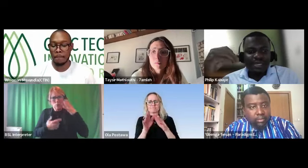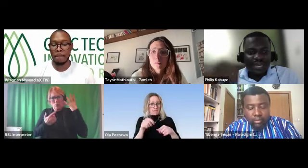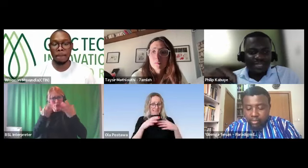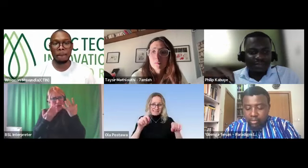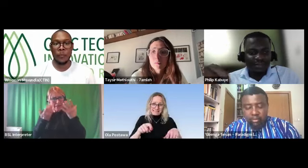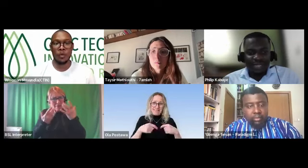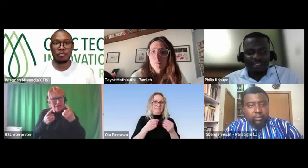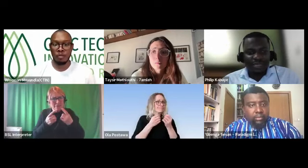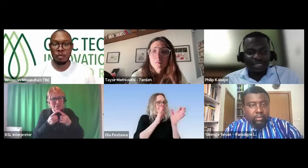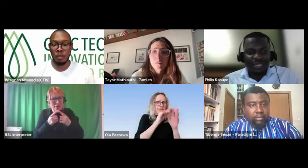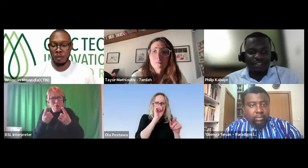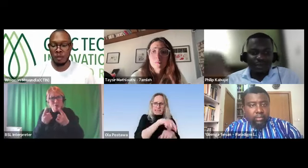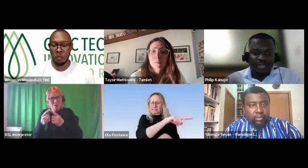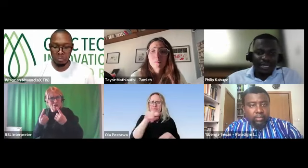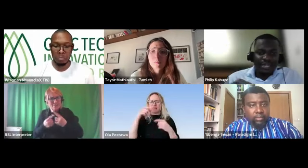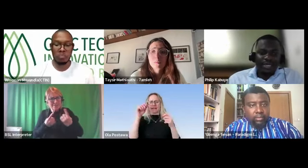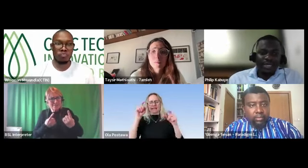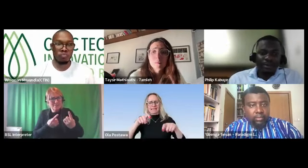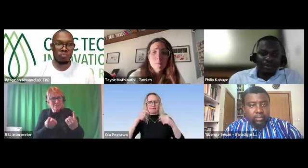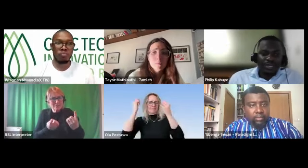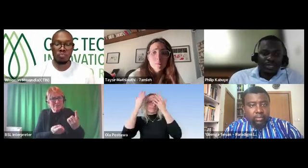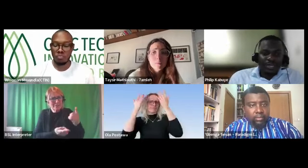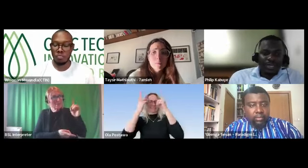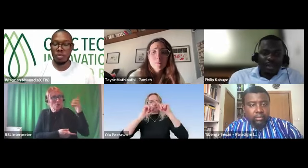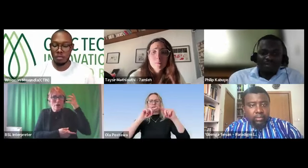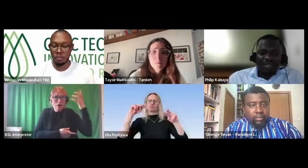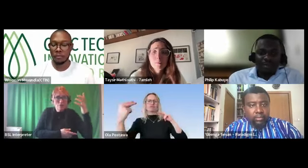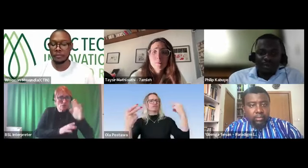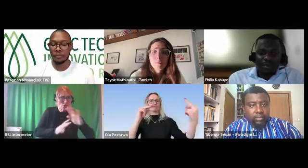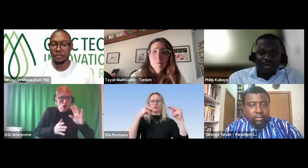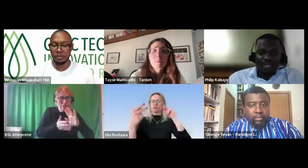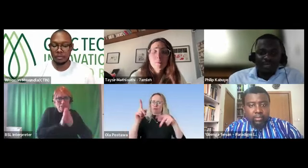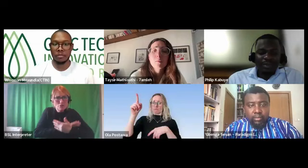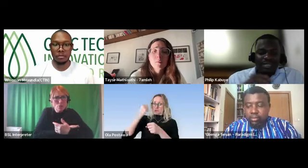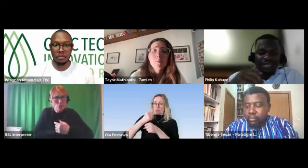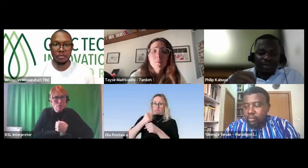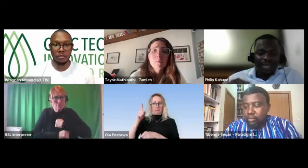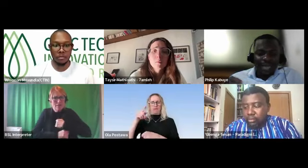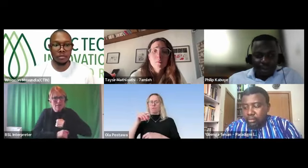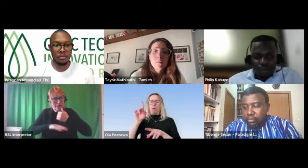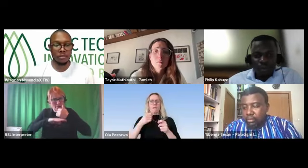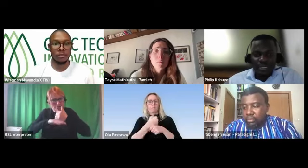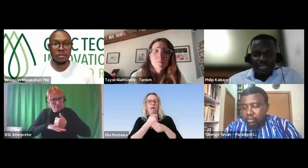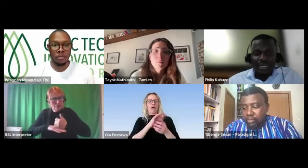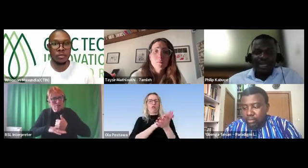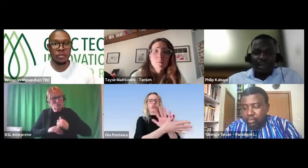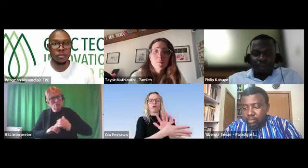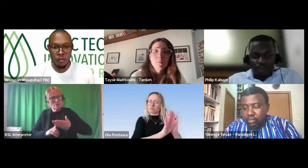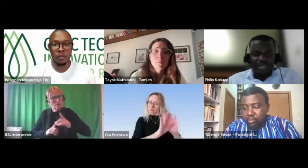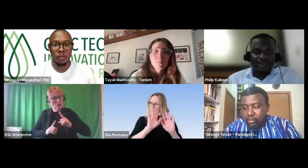about alternatives for the governments that don't actually erode our fundamental rights, but rather